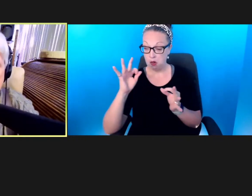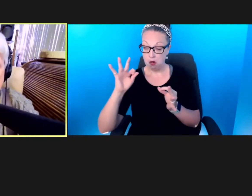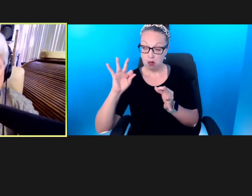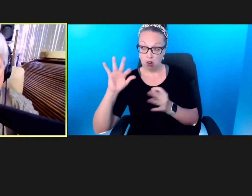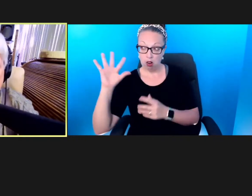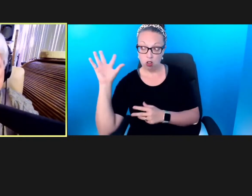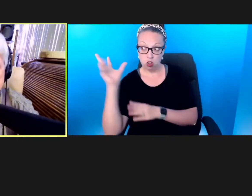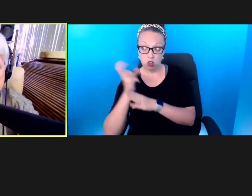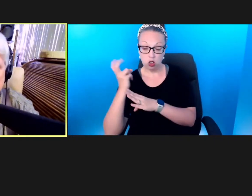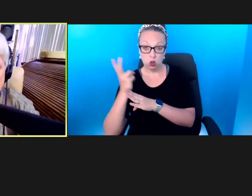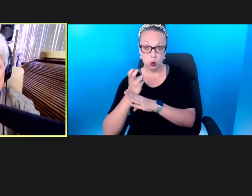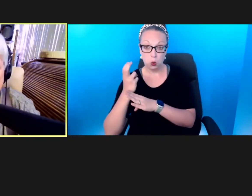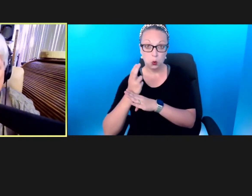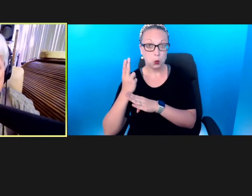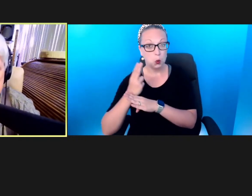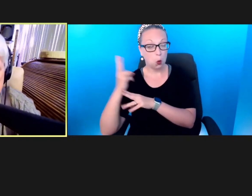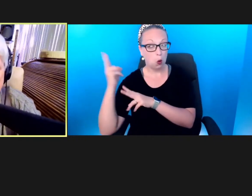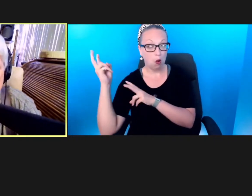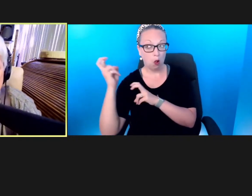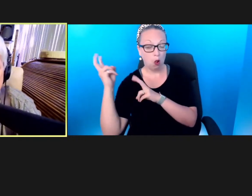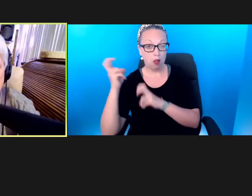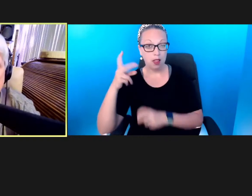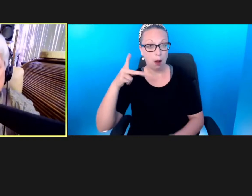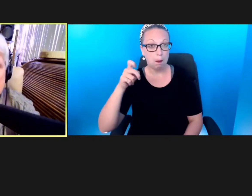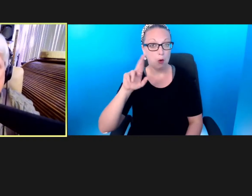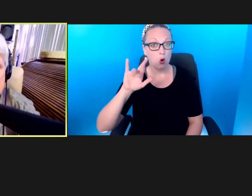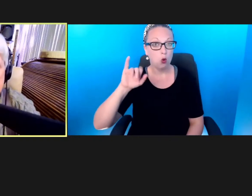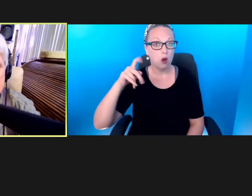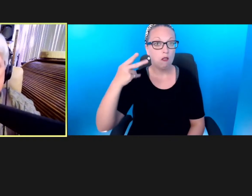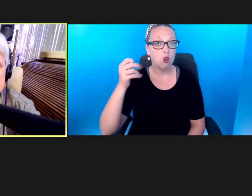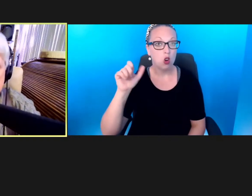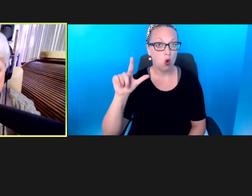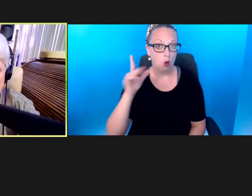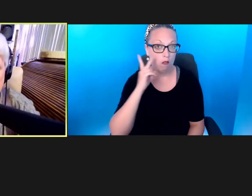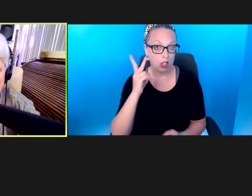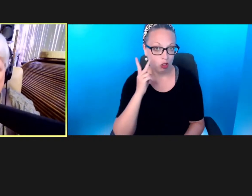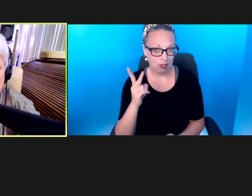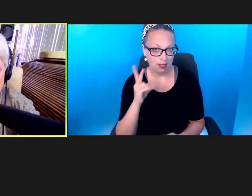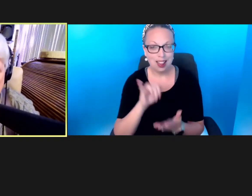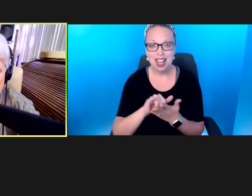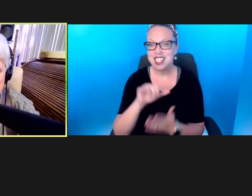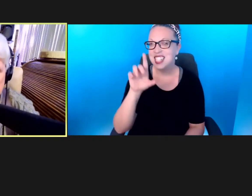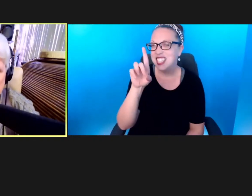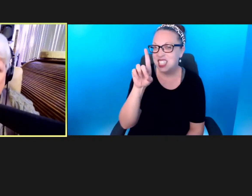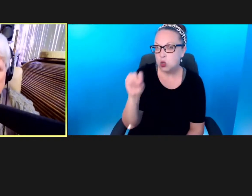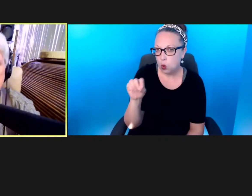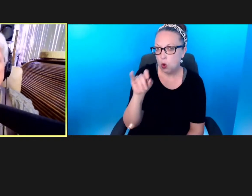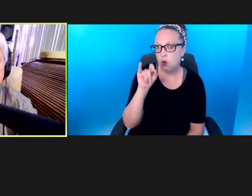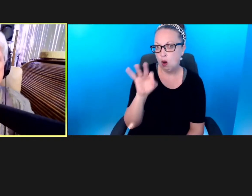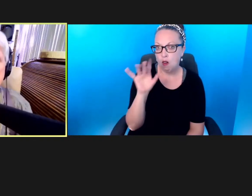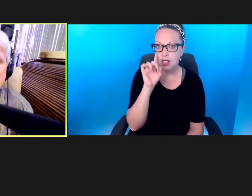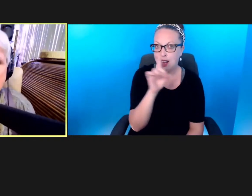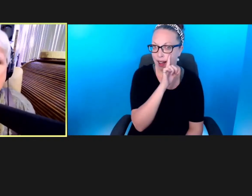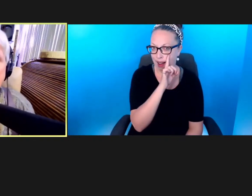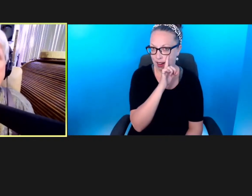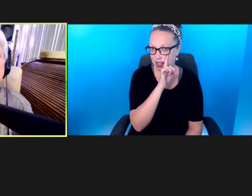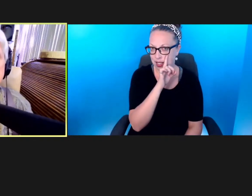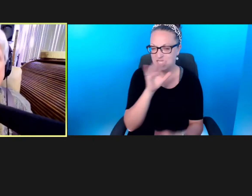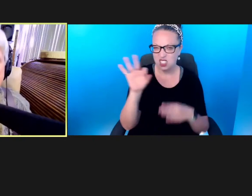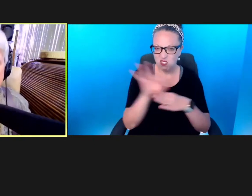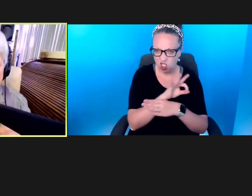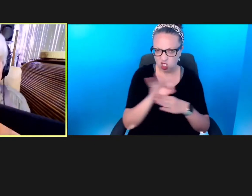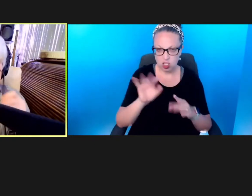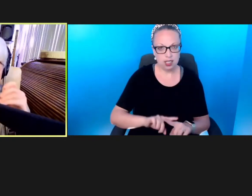disorder of the eye. The eye is operating in a way that is different than the norm. Okay,